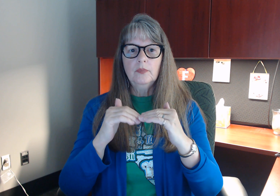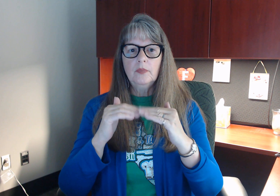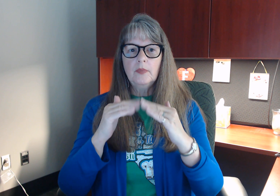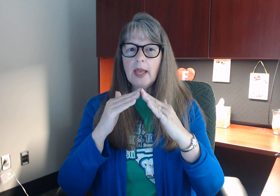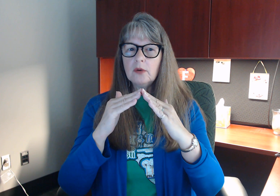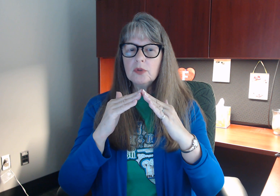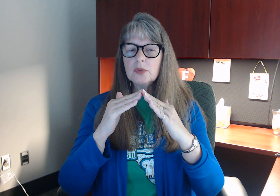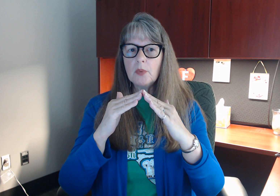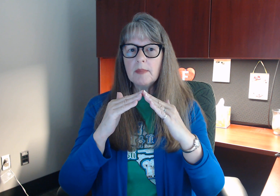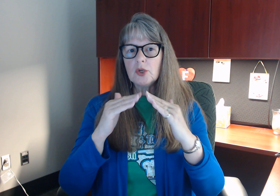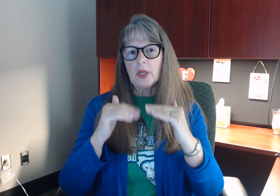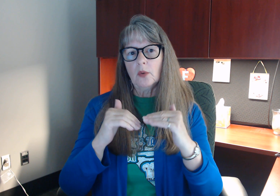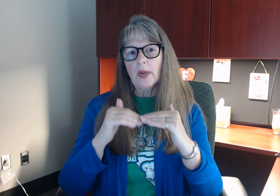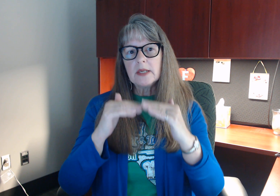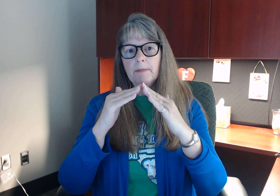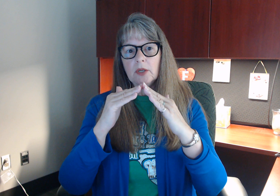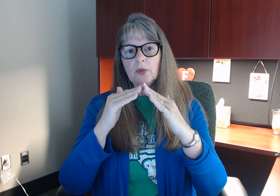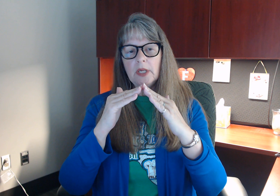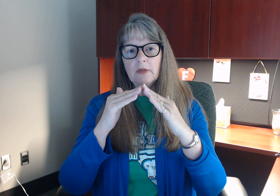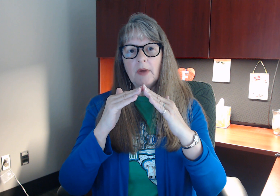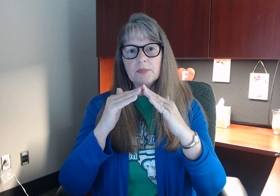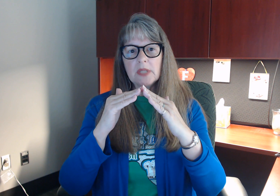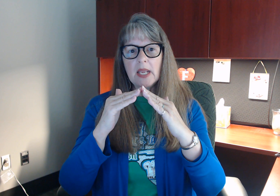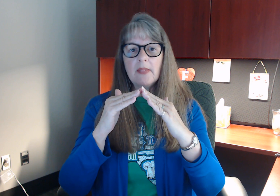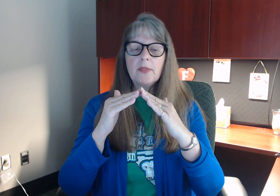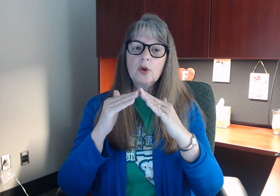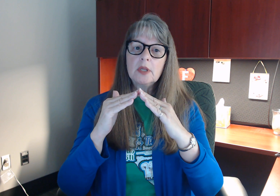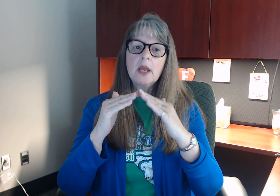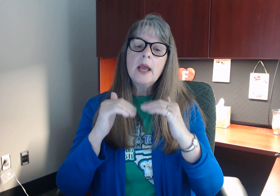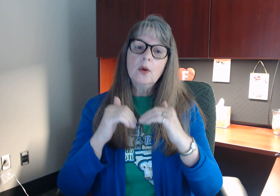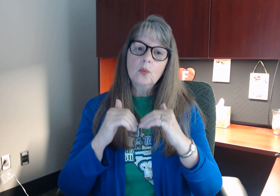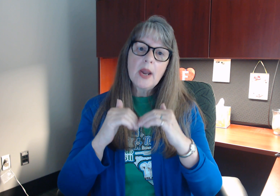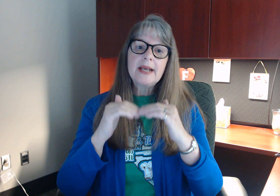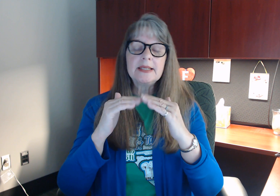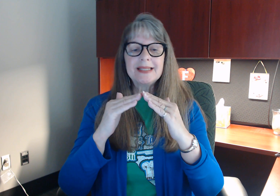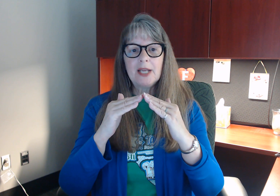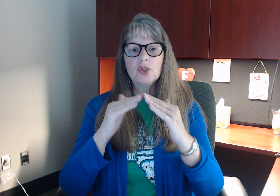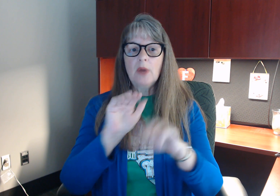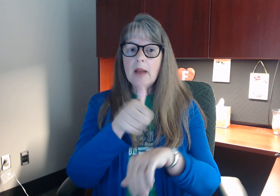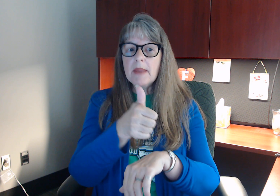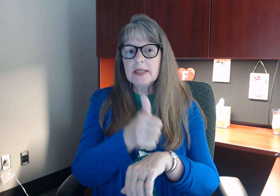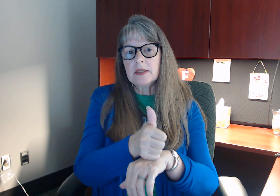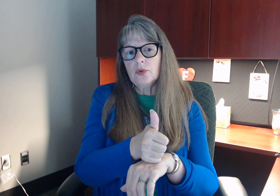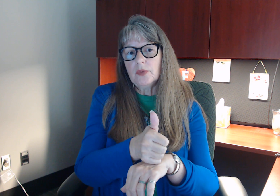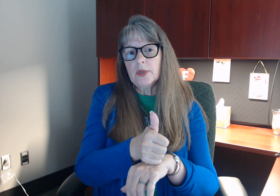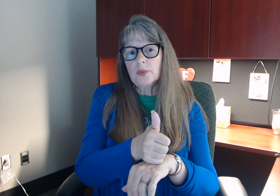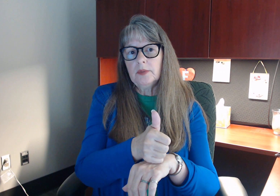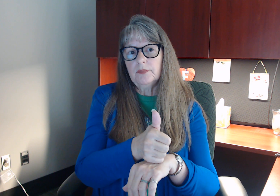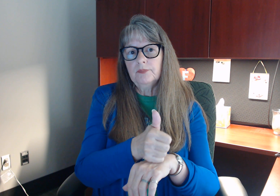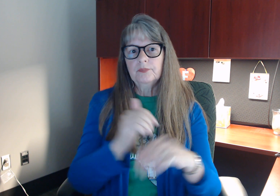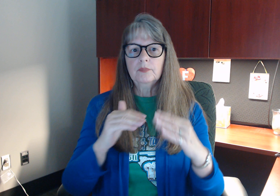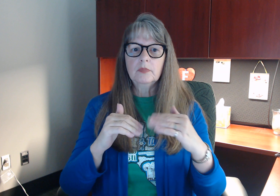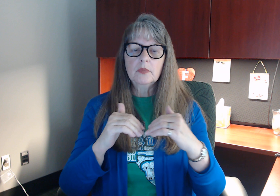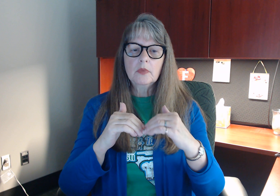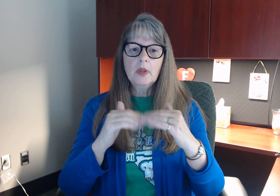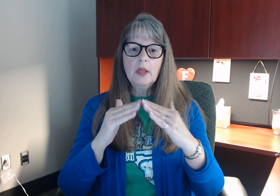I don't use that one much, like erect a building. If I'm saying that they're going to erect a statue, I may still do this one.